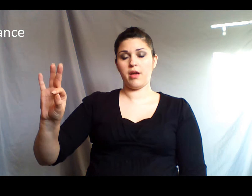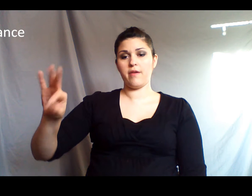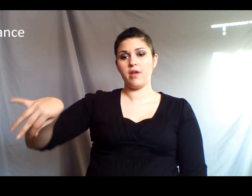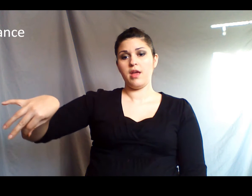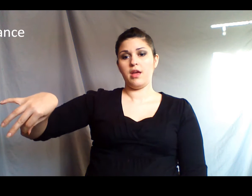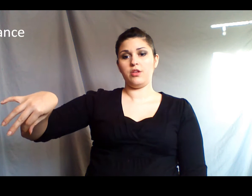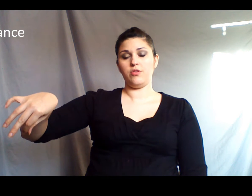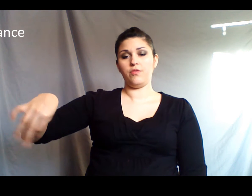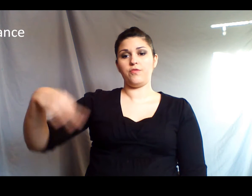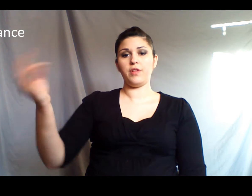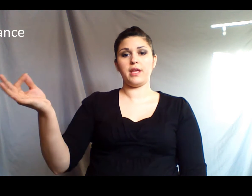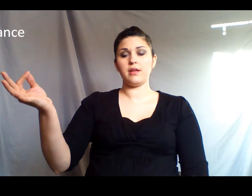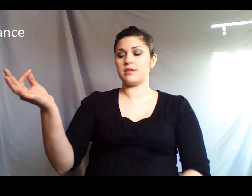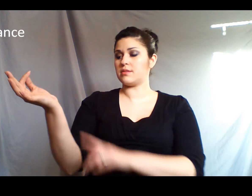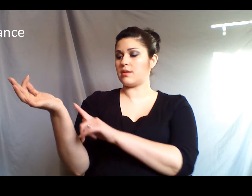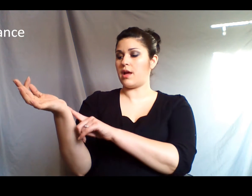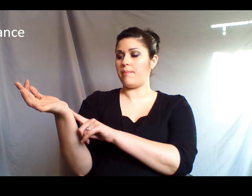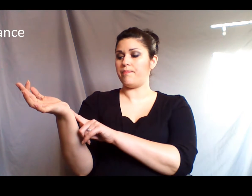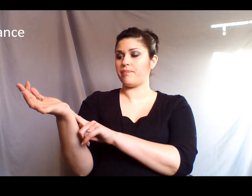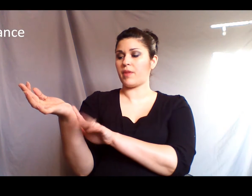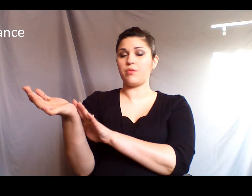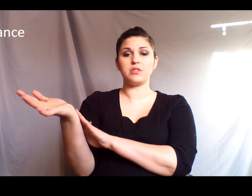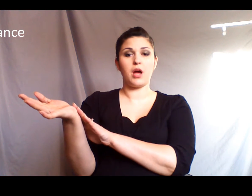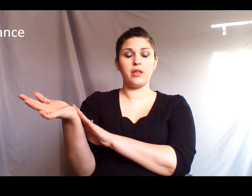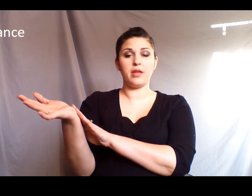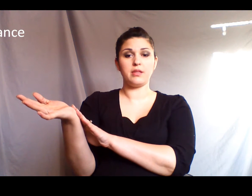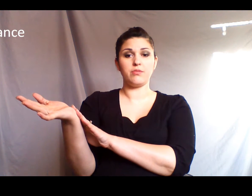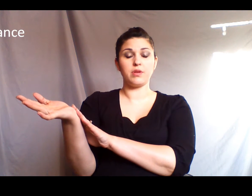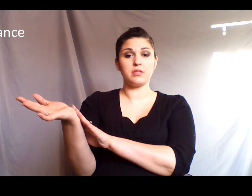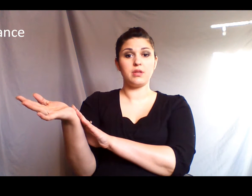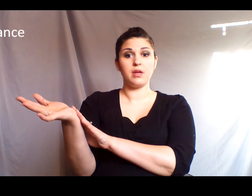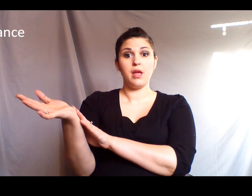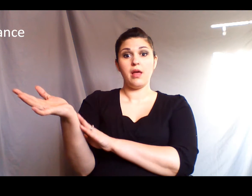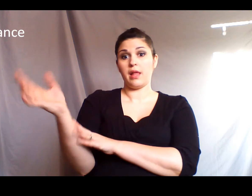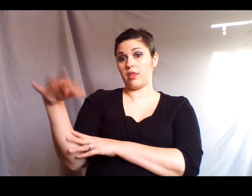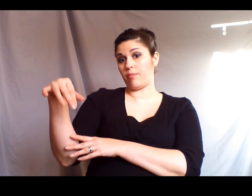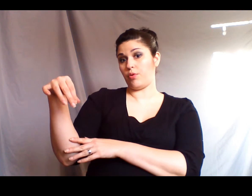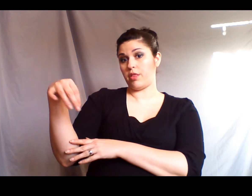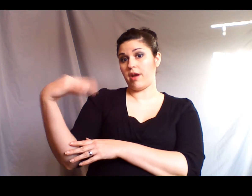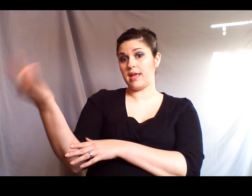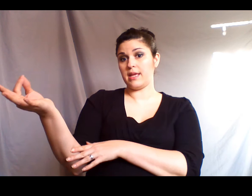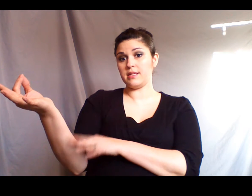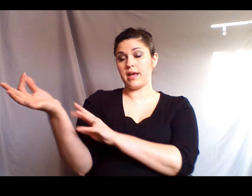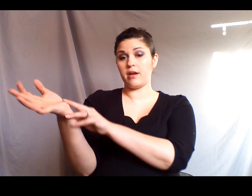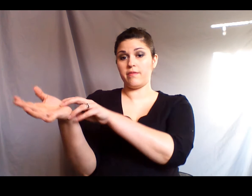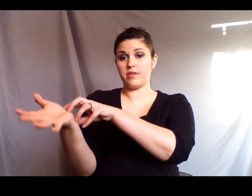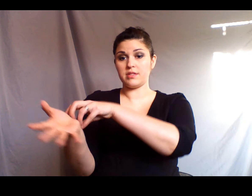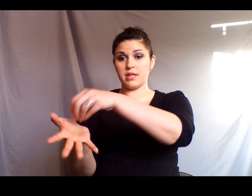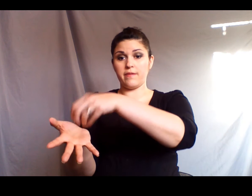F and you flick it. It's I was taught that it was like they're pulling their hankies out of the sleeve of